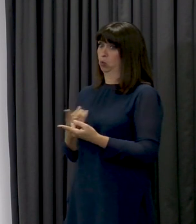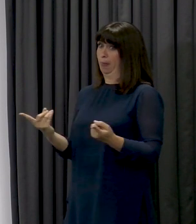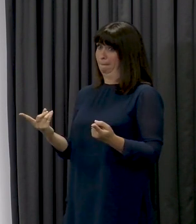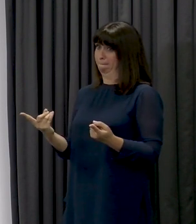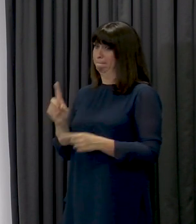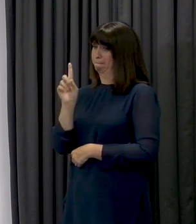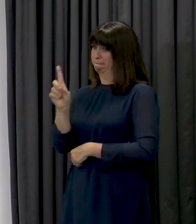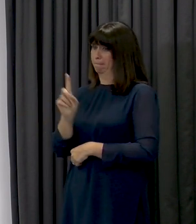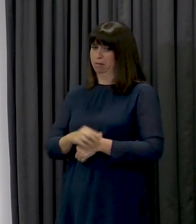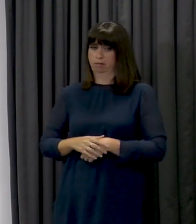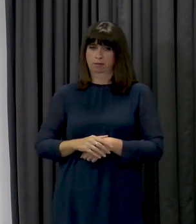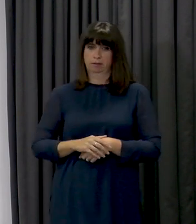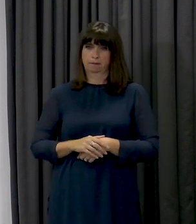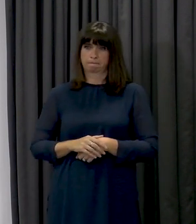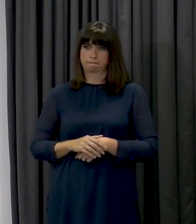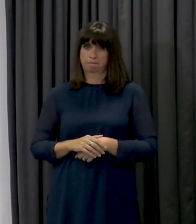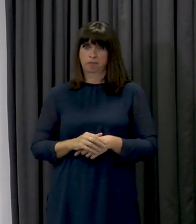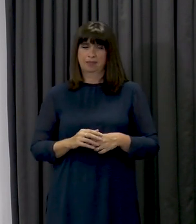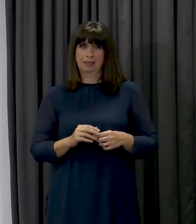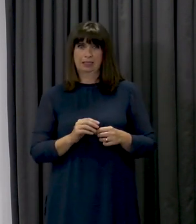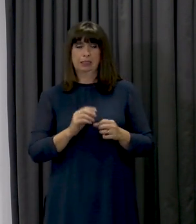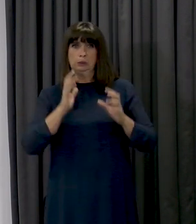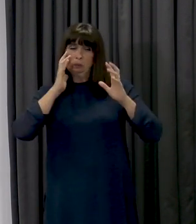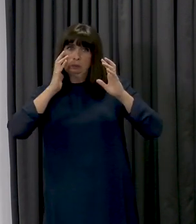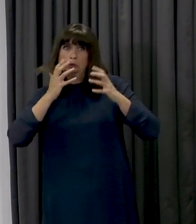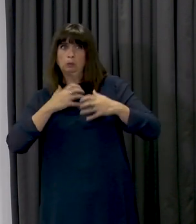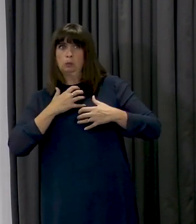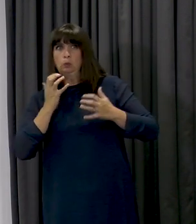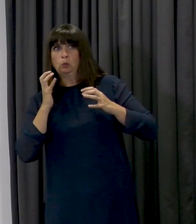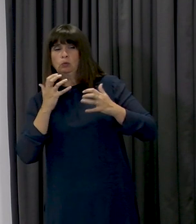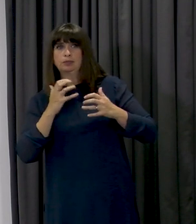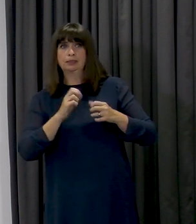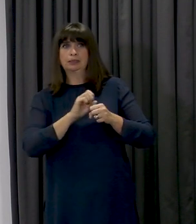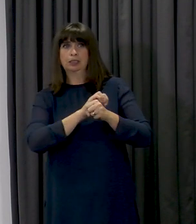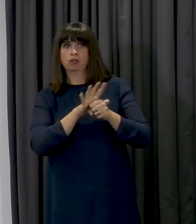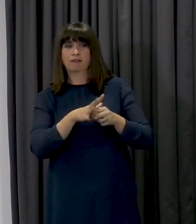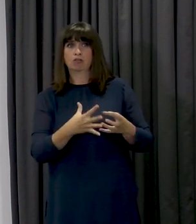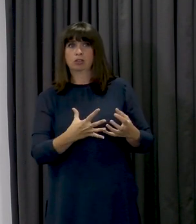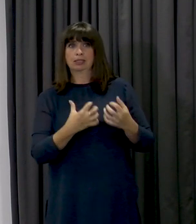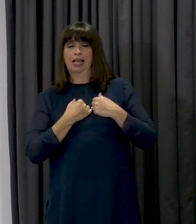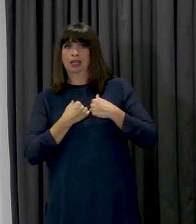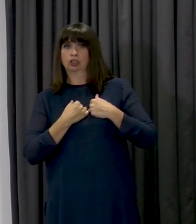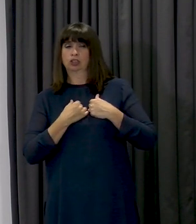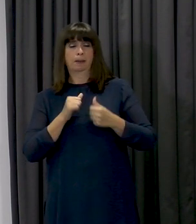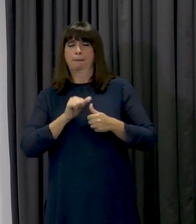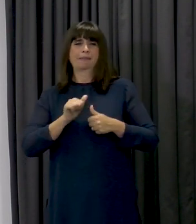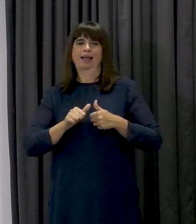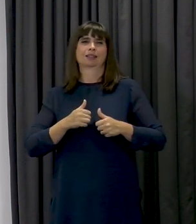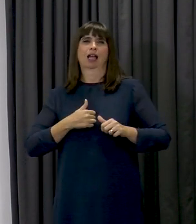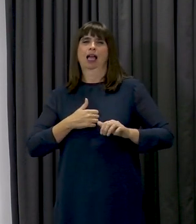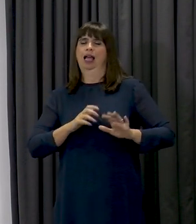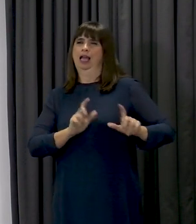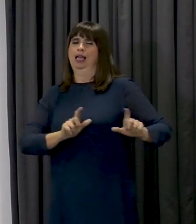that, the fear is the risk of bringing COVID-19 into the house that they've fended it off for 4 months or so. So don't you